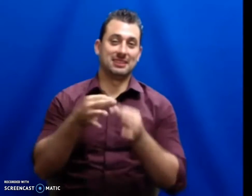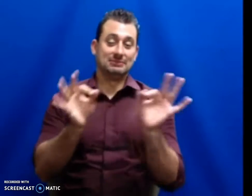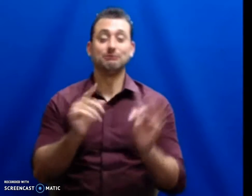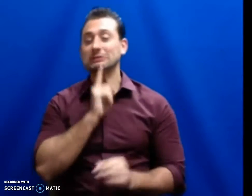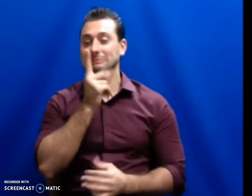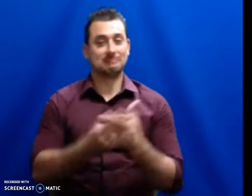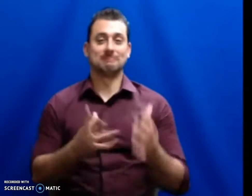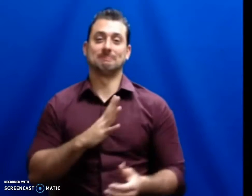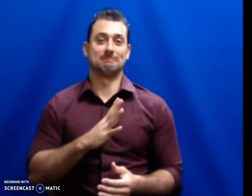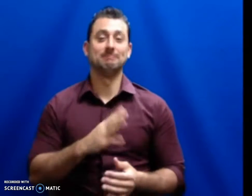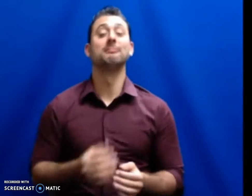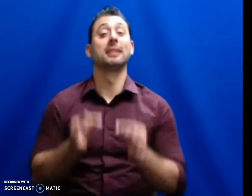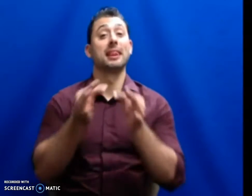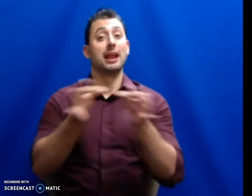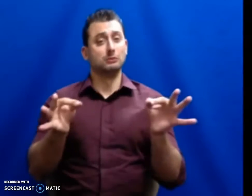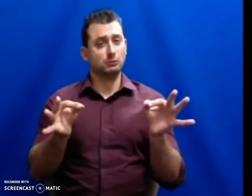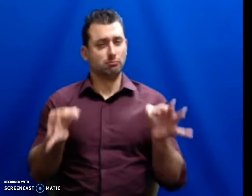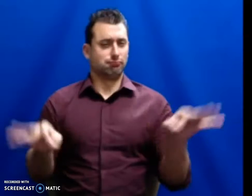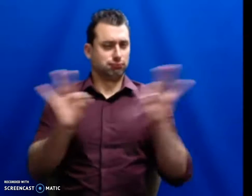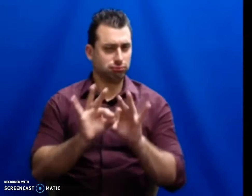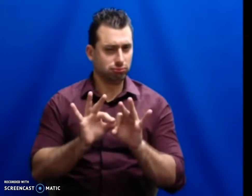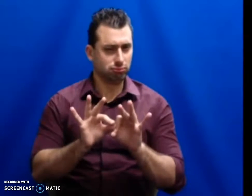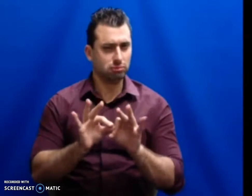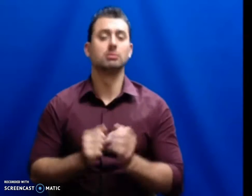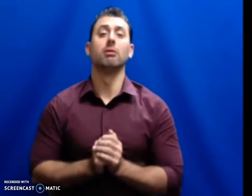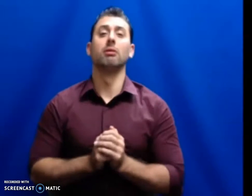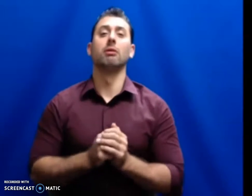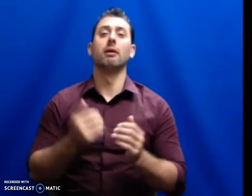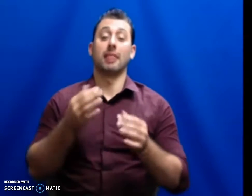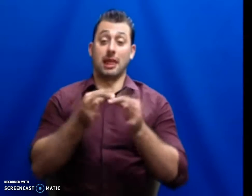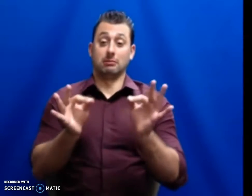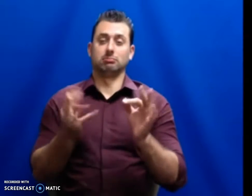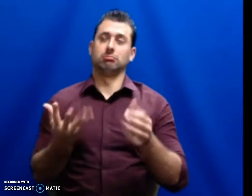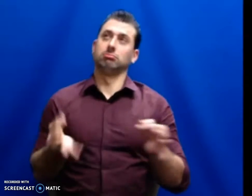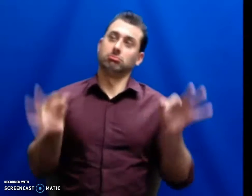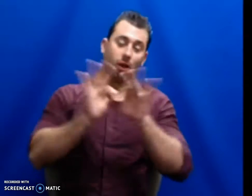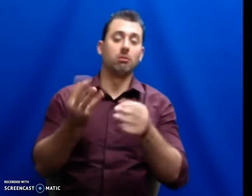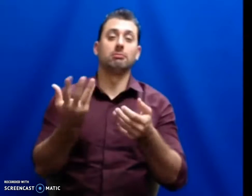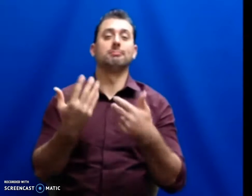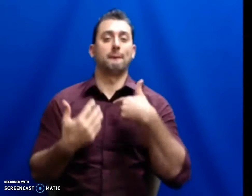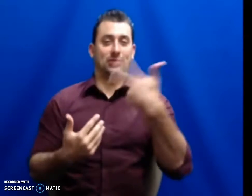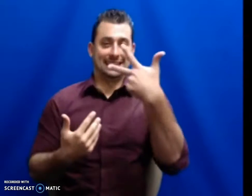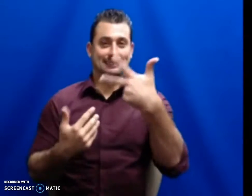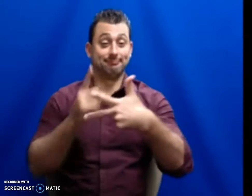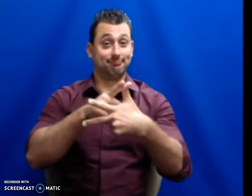is representative of English. When you use the other hand shape, it's more ASL, it's more deaf culture.